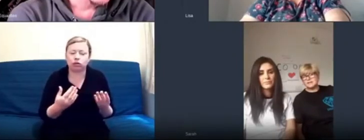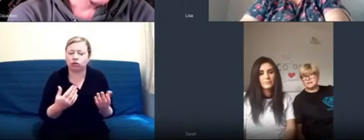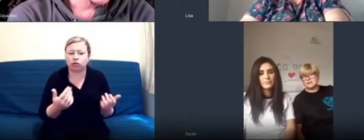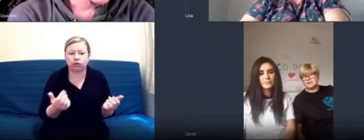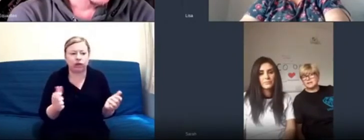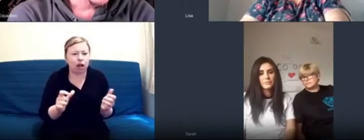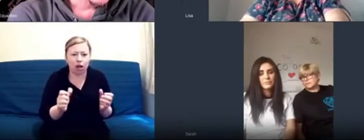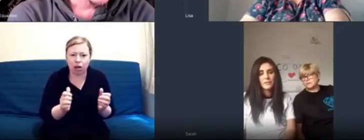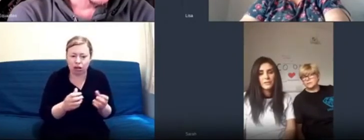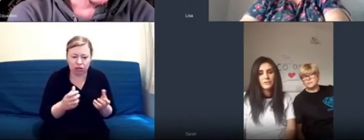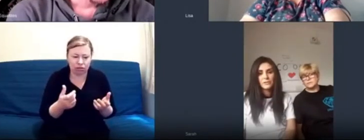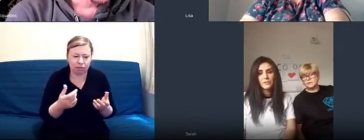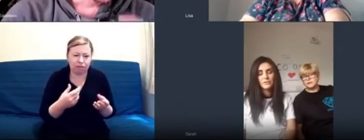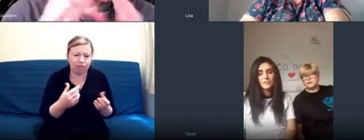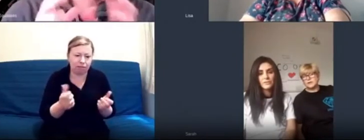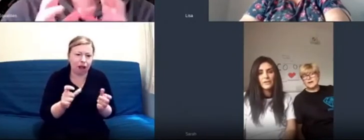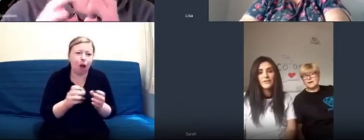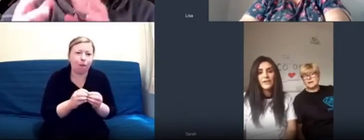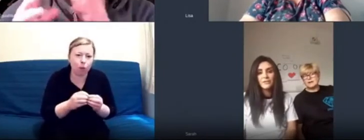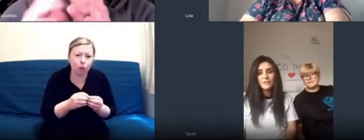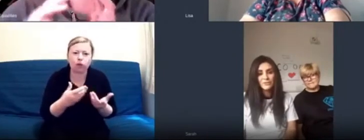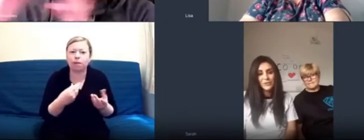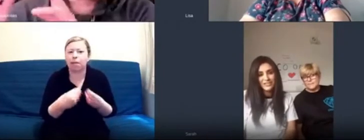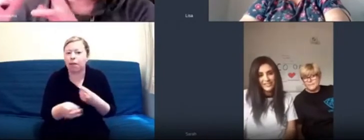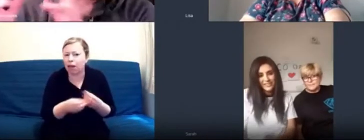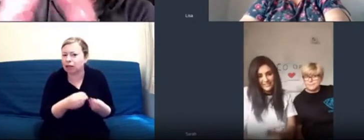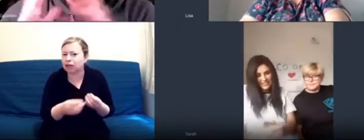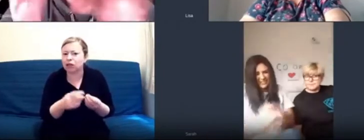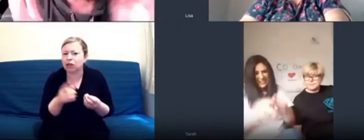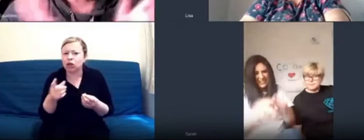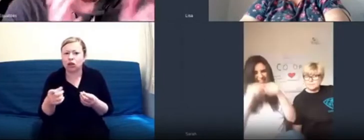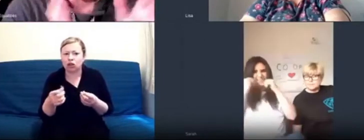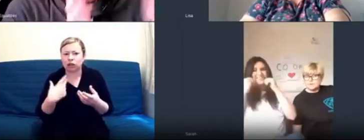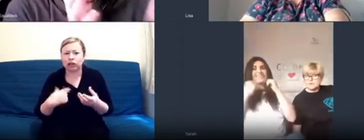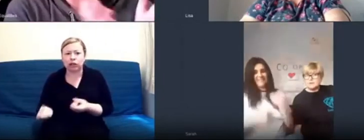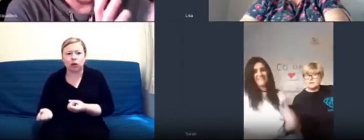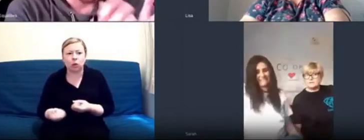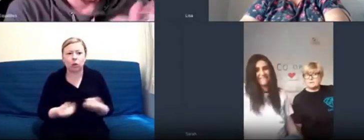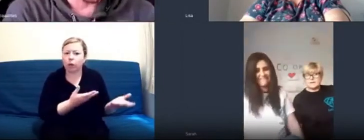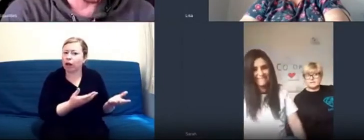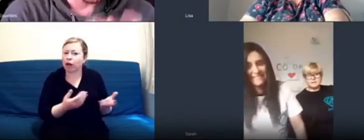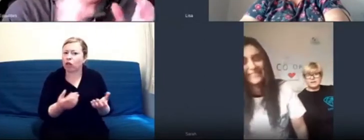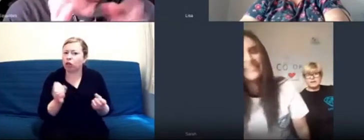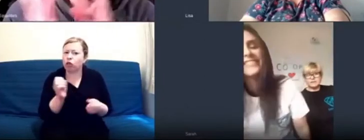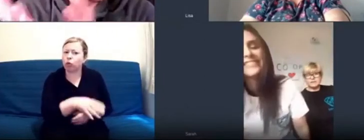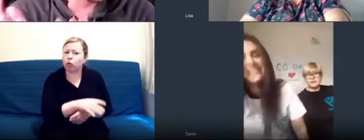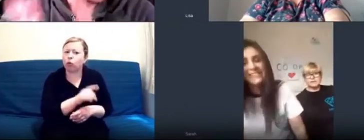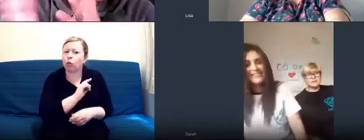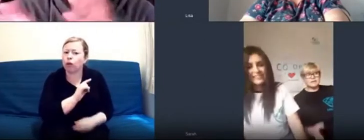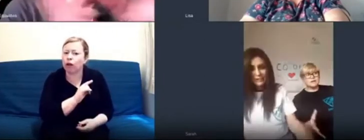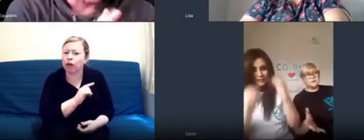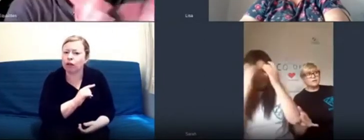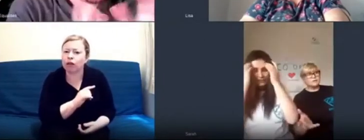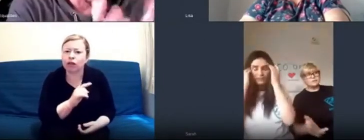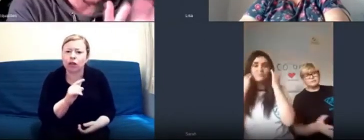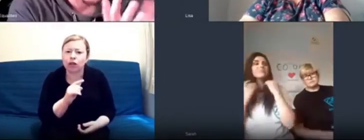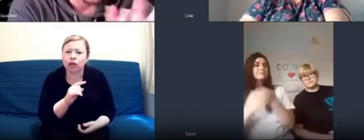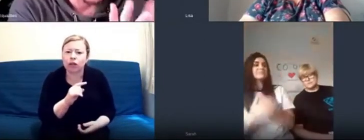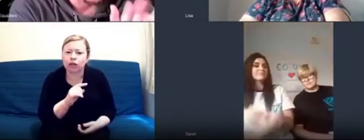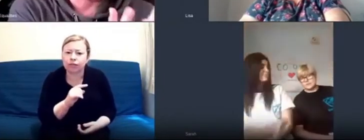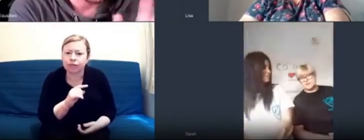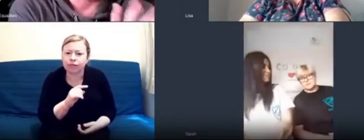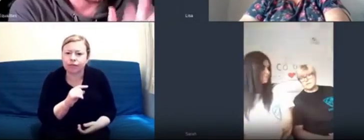cardboard, plastic. Yeah. So is that what you're getting rid of to actually get less? Yeah, you're repackaging